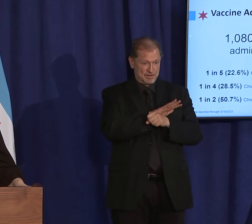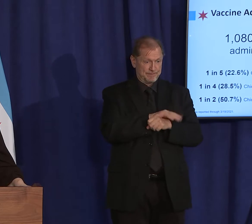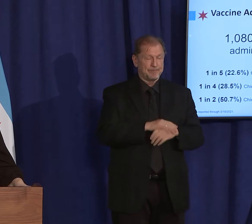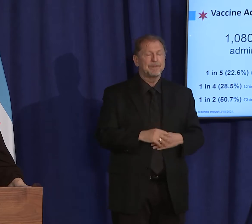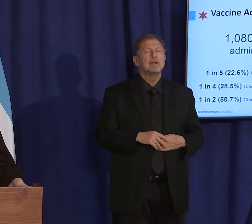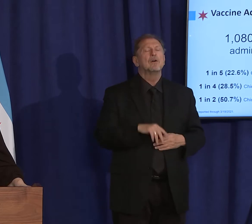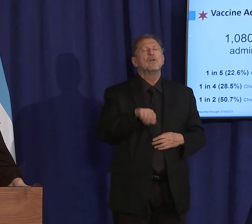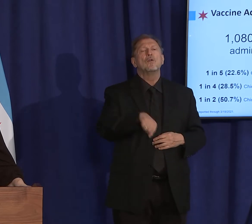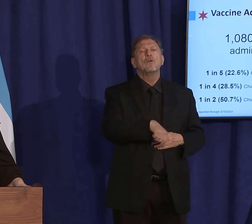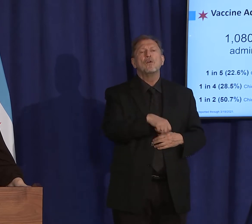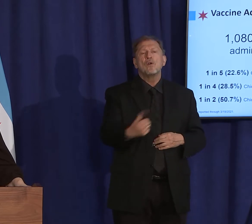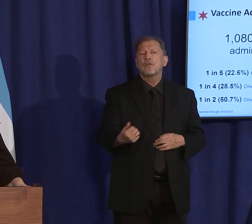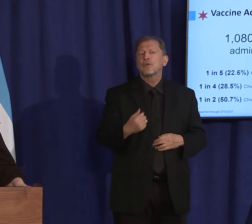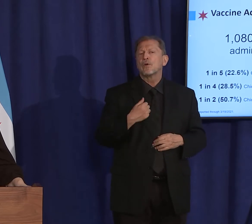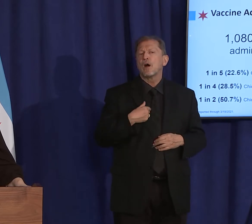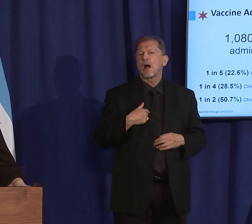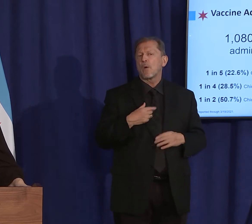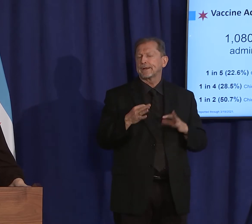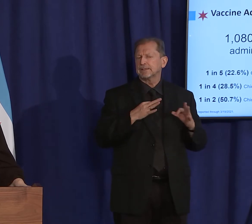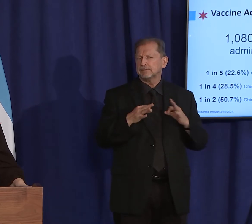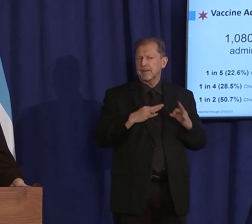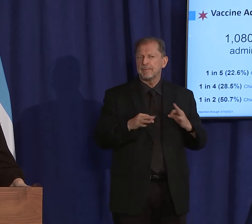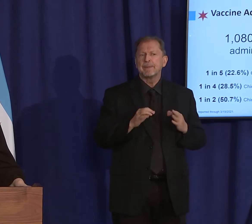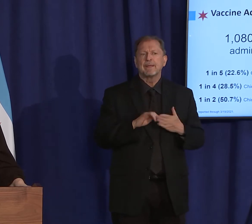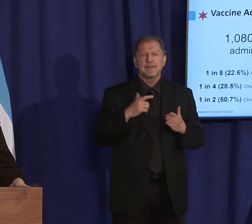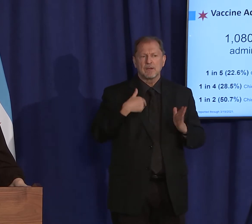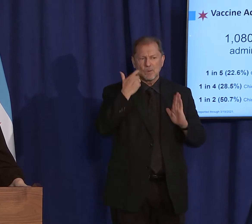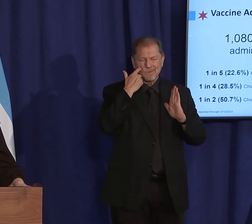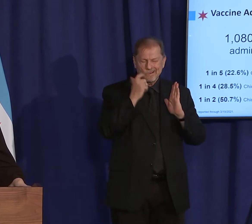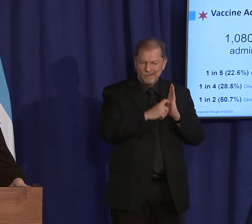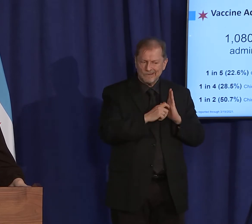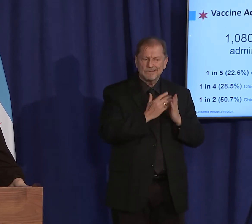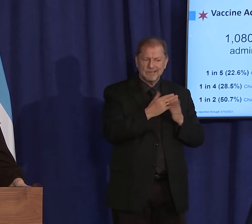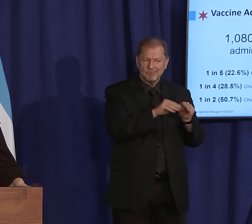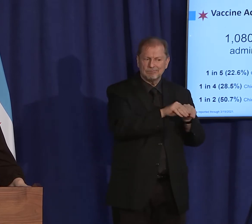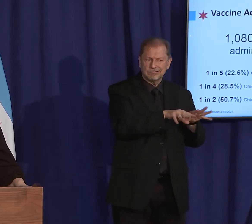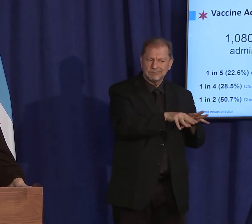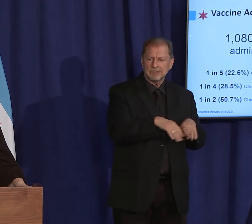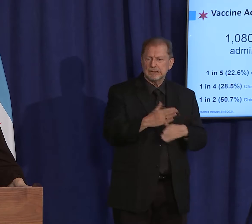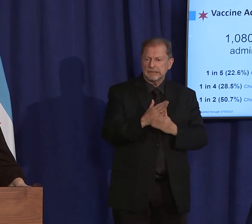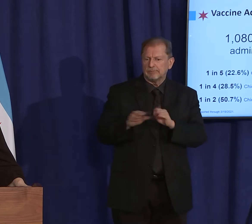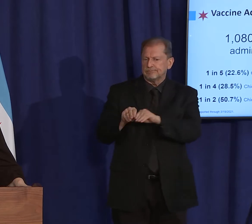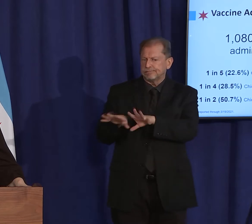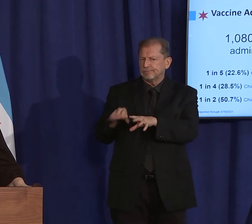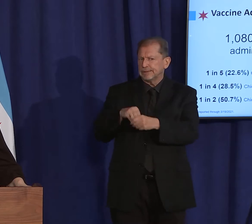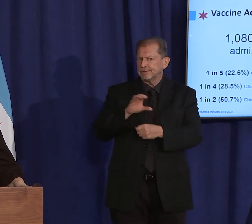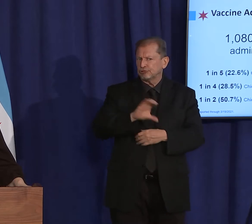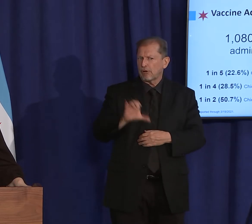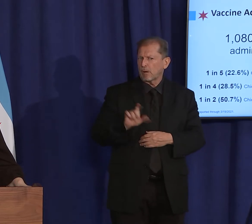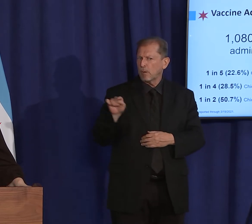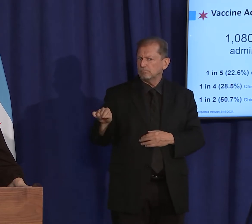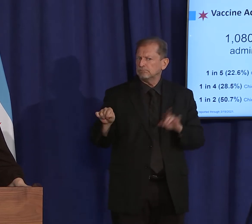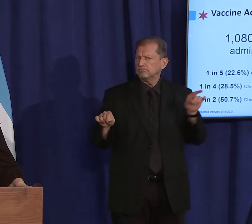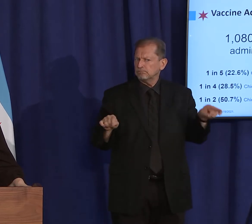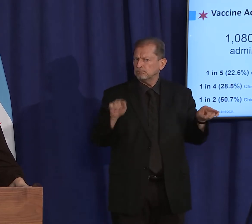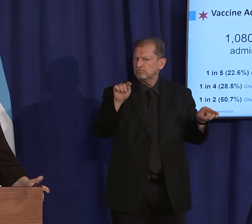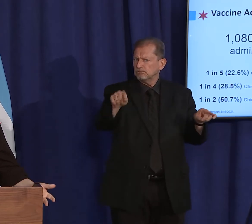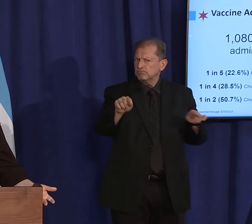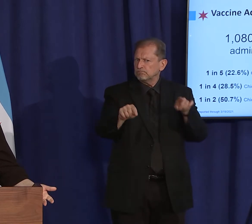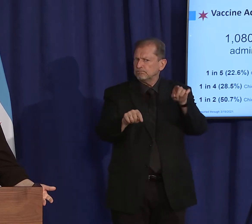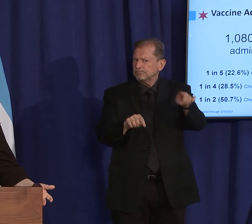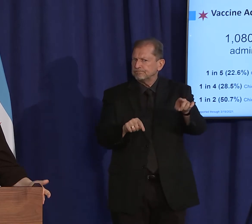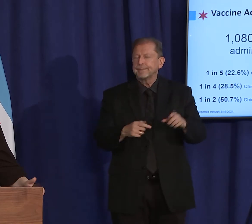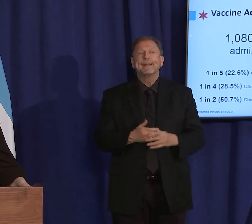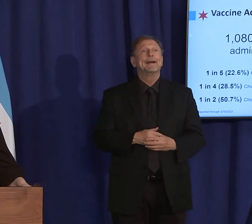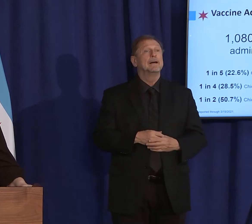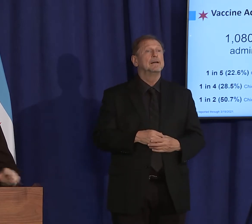note is that we are continuing to see clusters and outbreaks in Chicago. And a lot of those are in